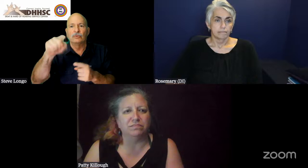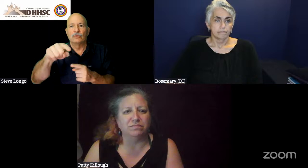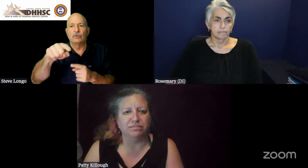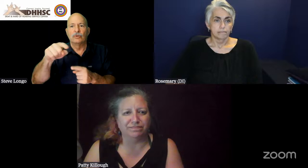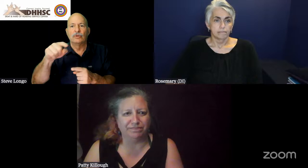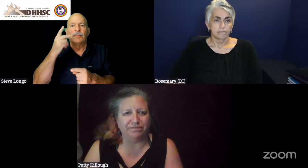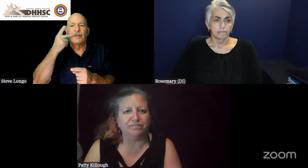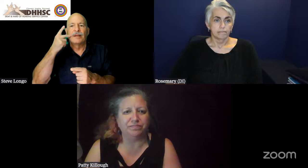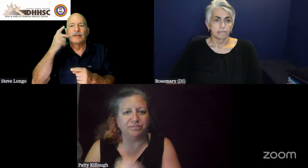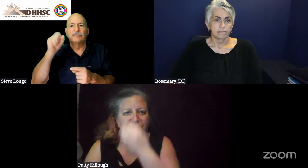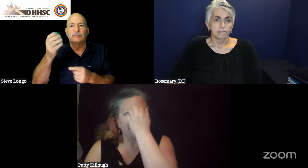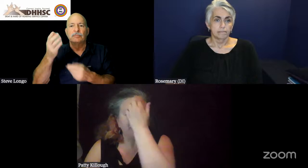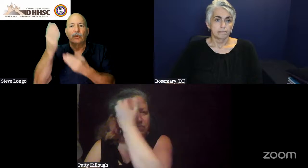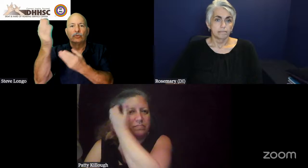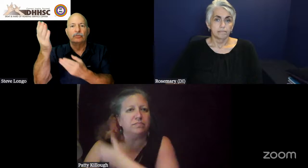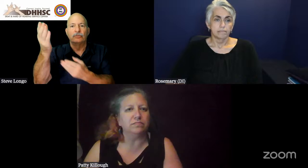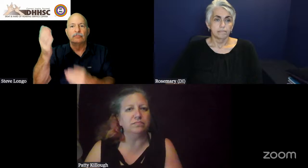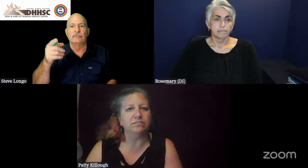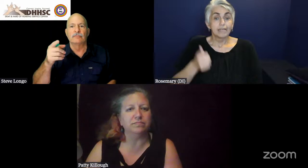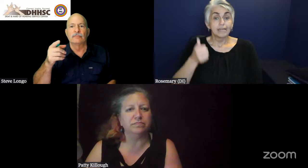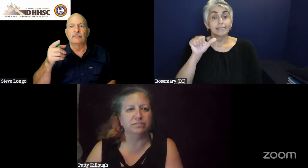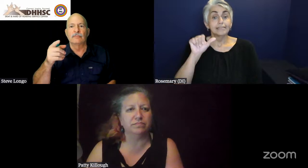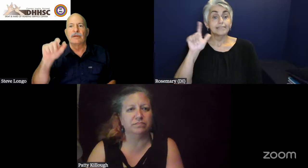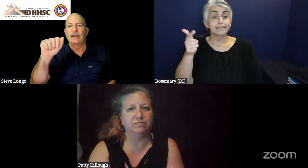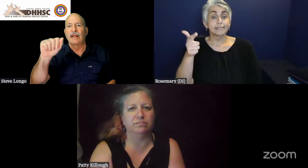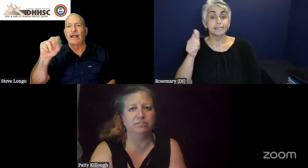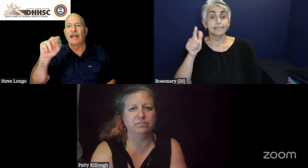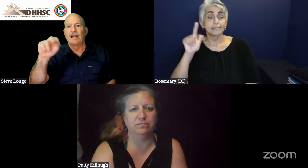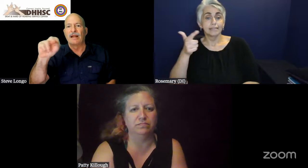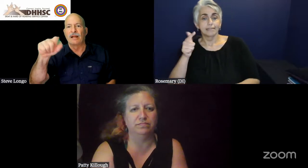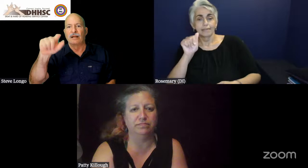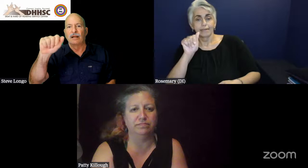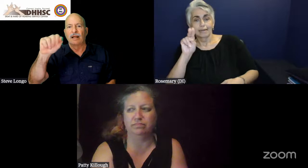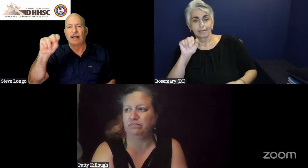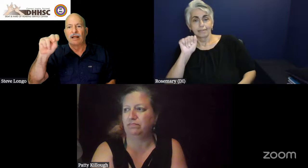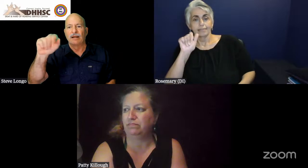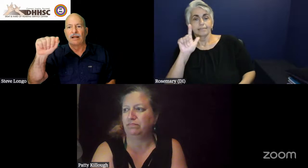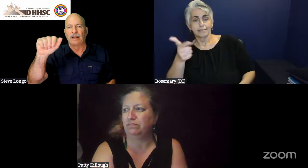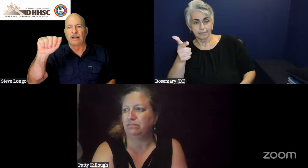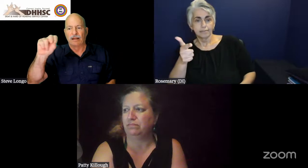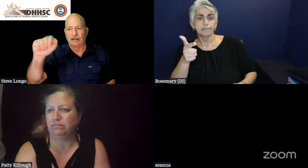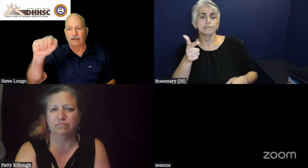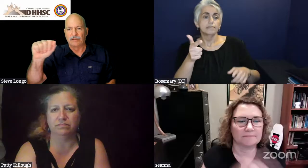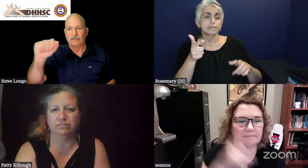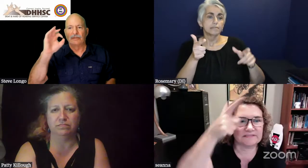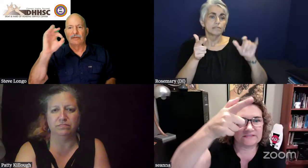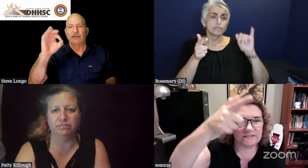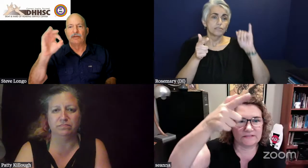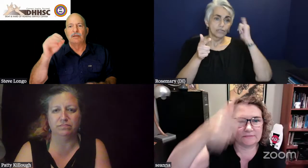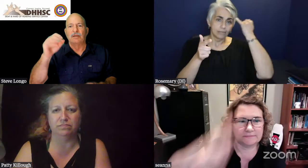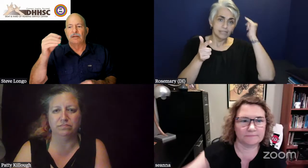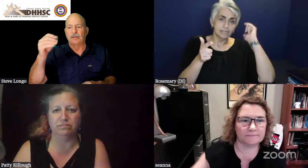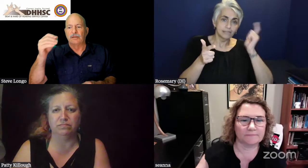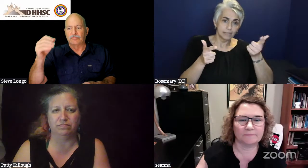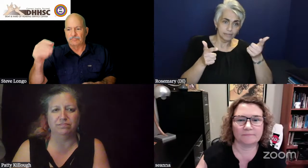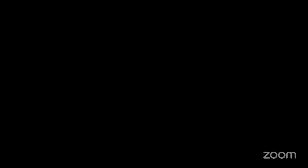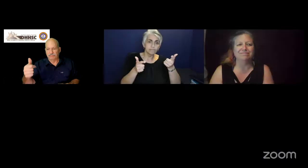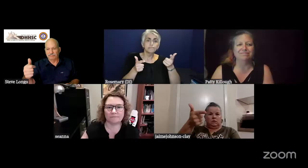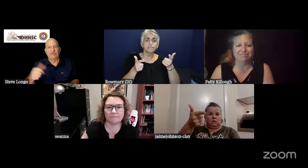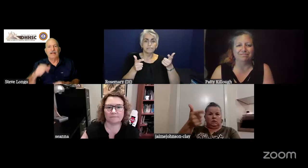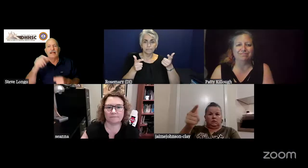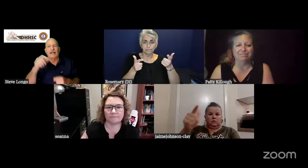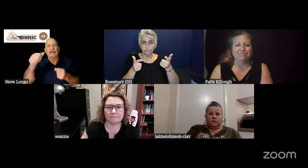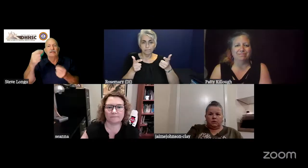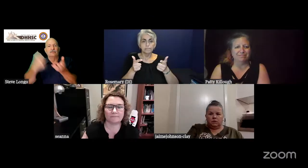Steve saying, does anyone have a second for Patty's motion? Anna is seconding,